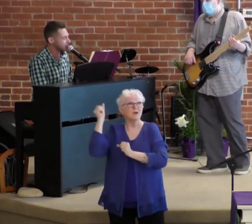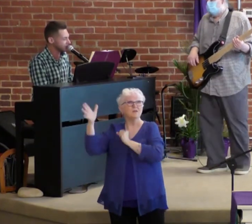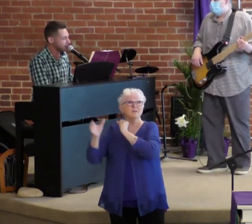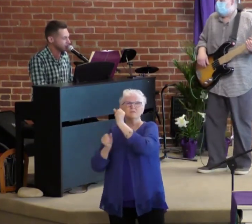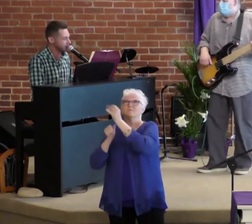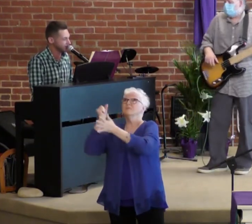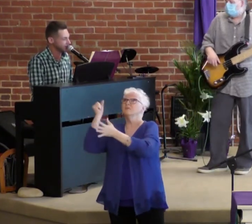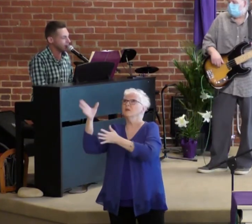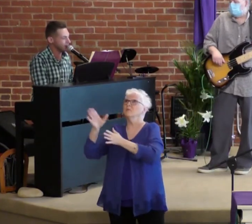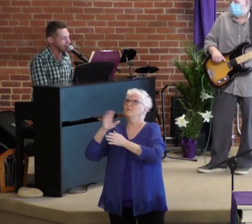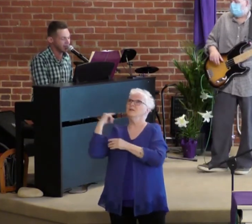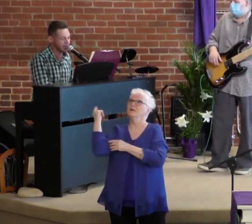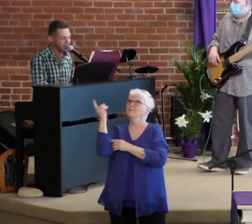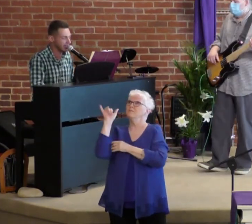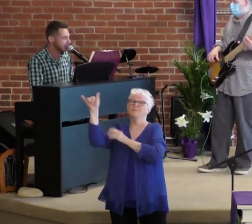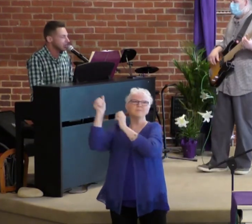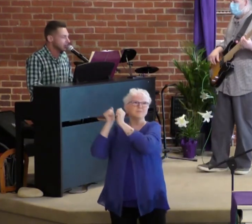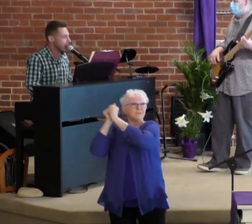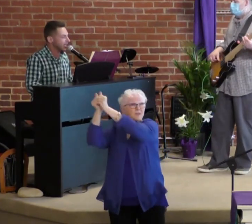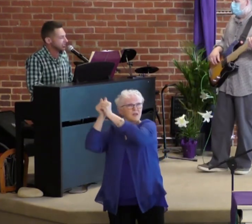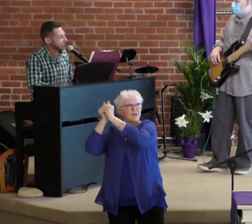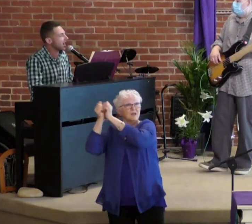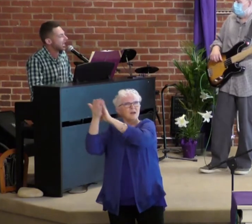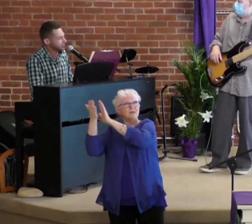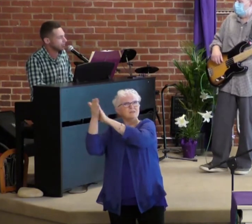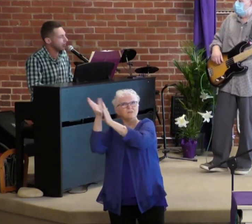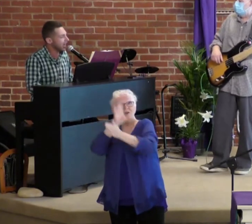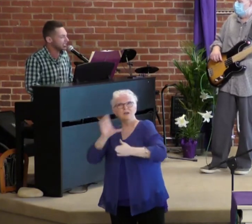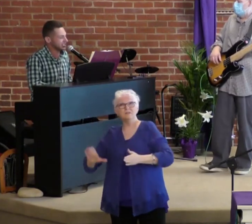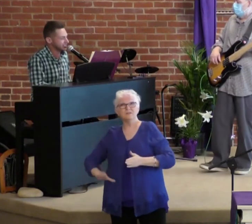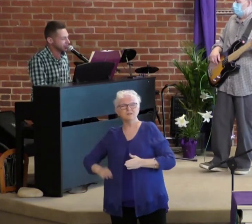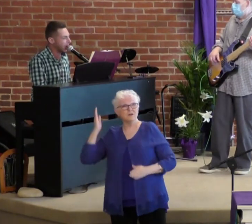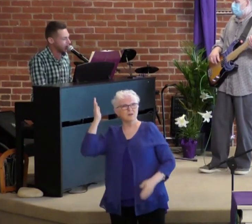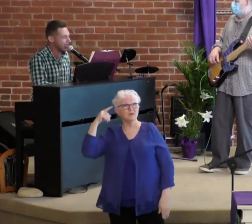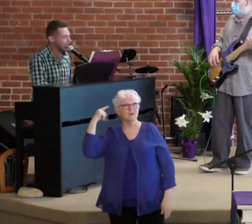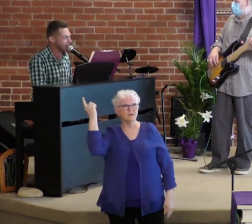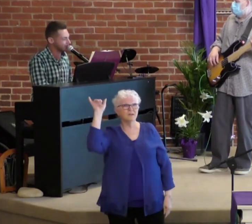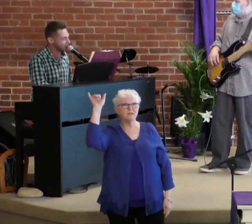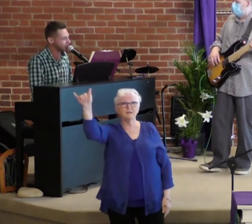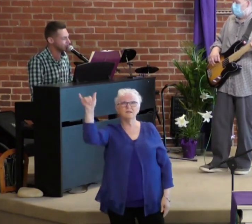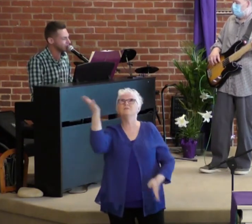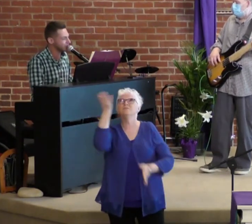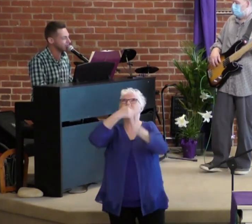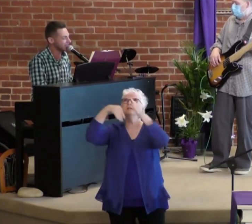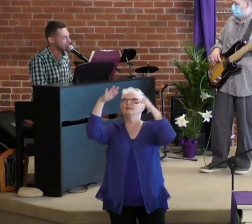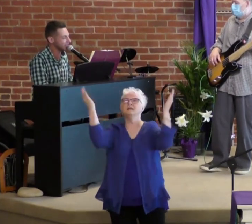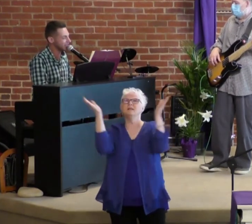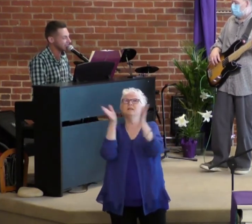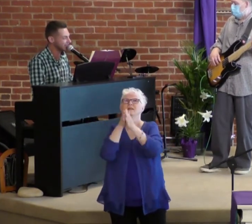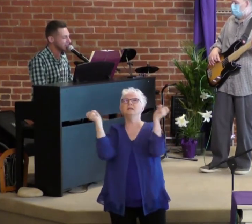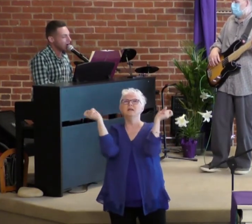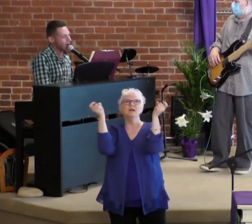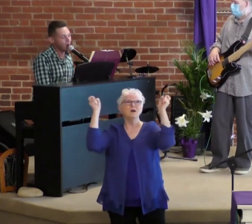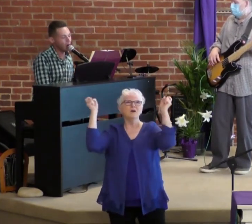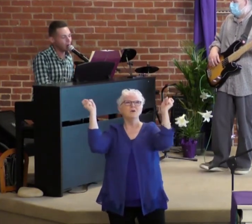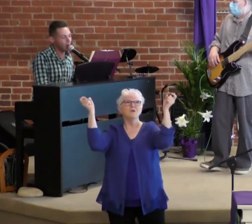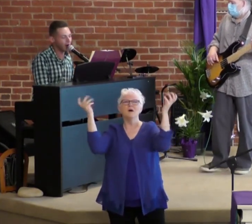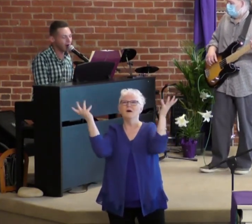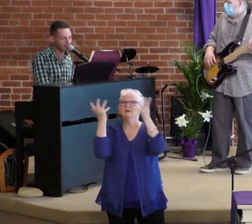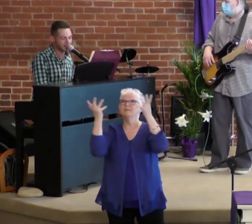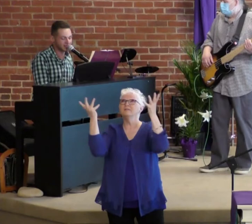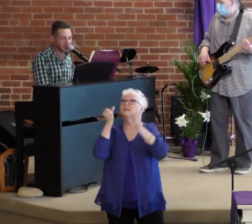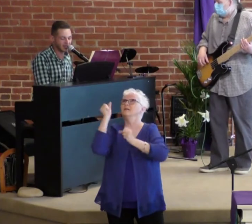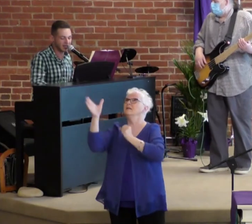Song with them we shall be, praising Christ for ages long, heaven's jubilee.